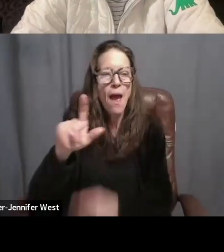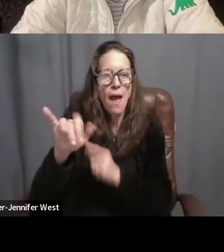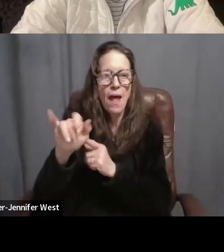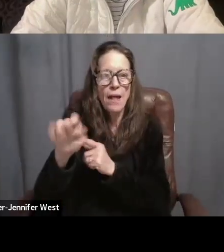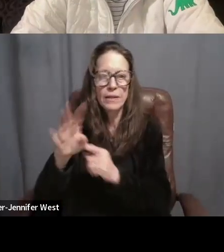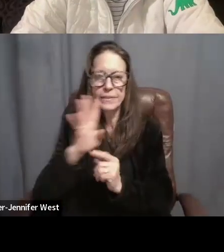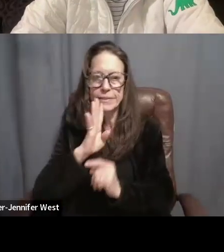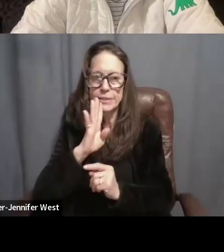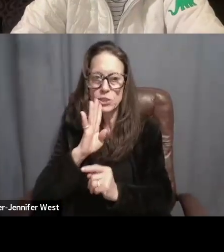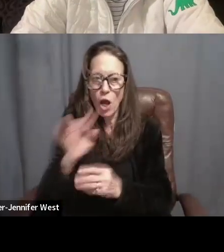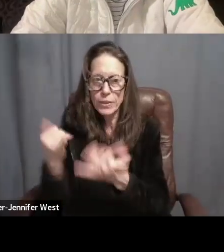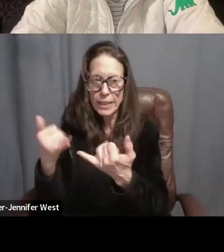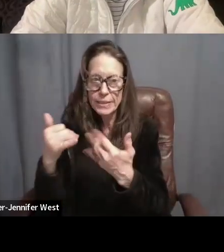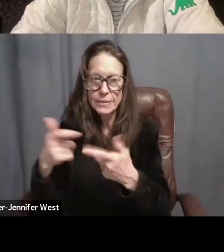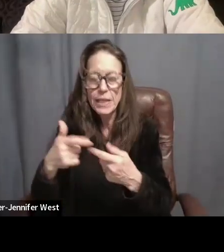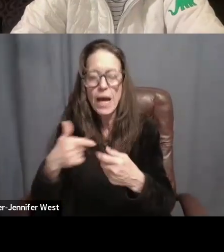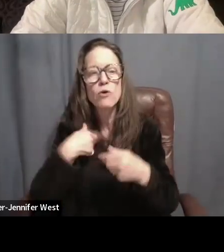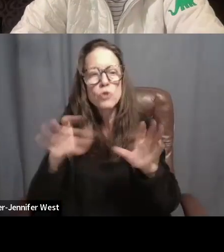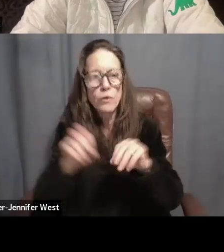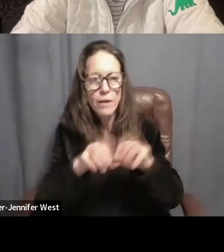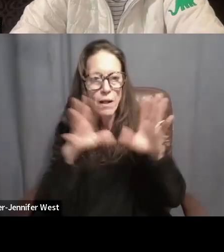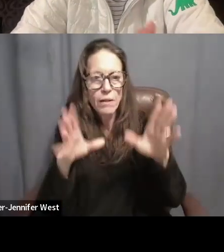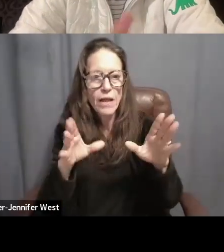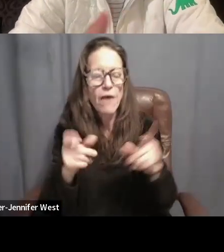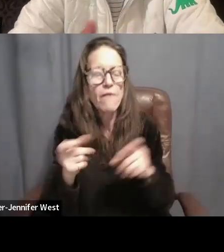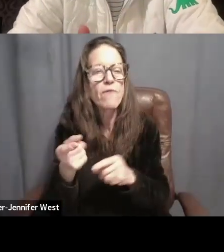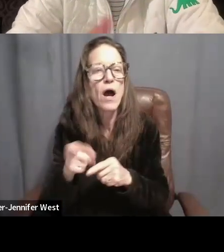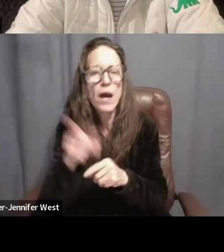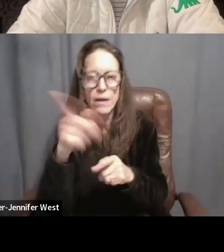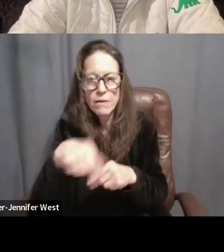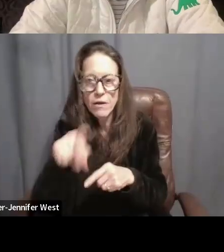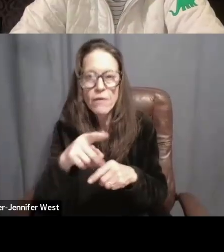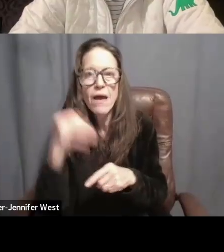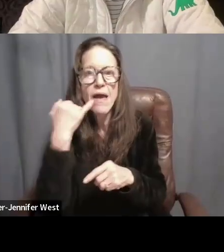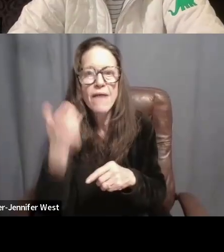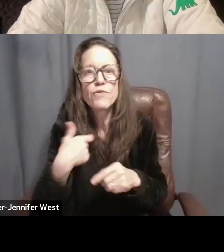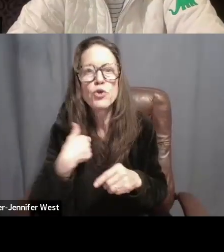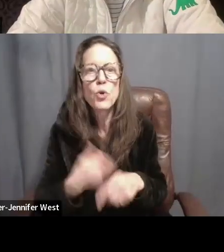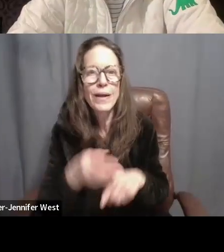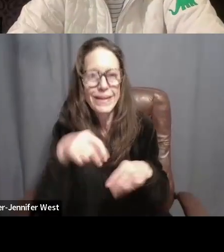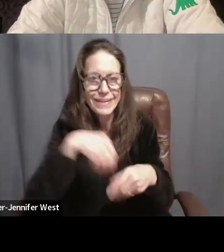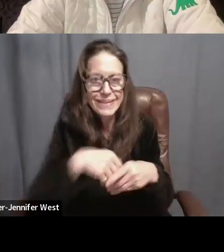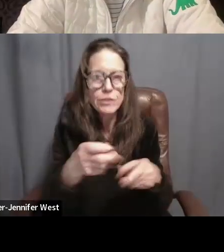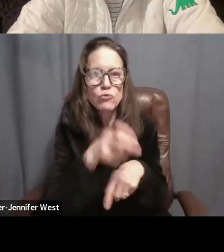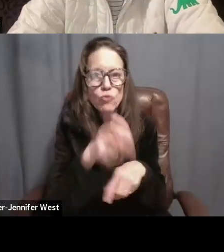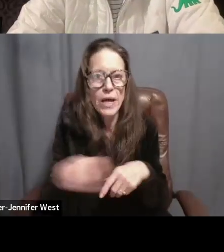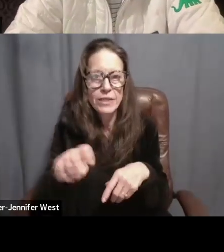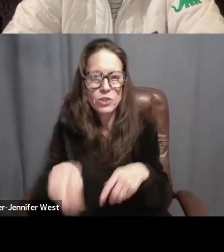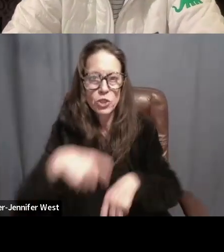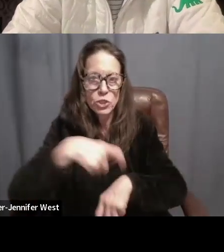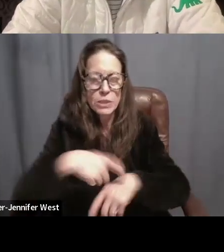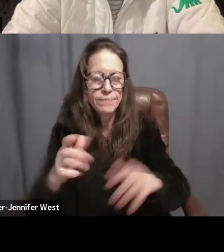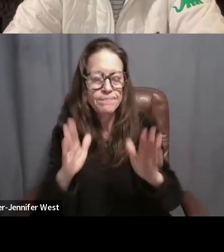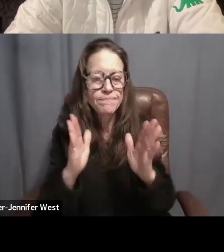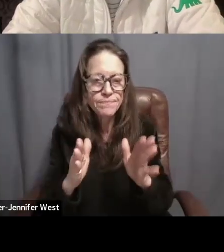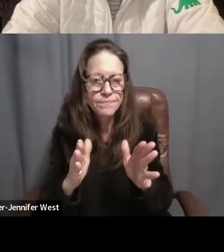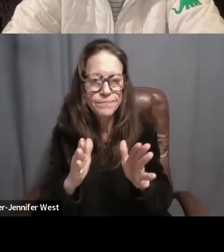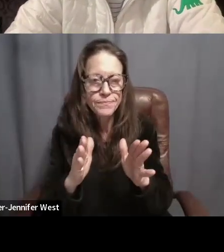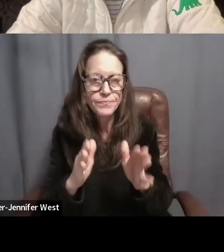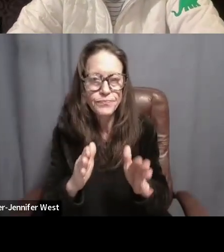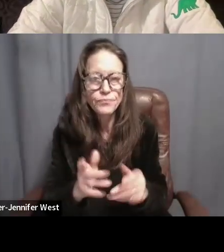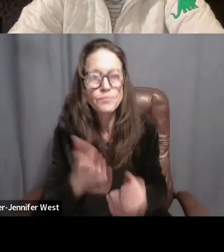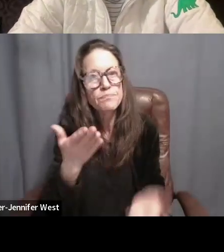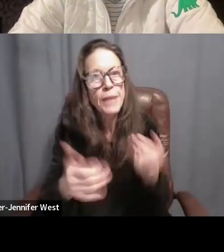you who are transitioning in a transitioning period, meaning you're a almost adult child or